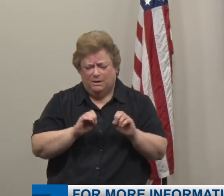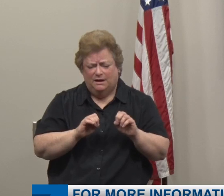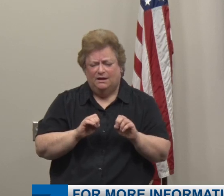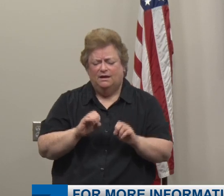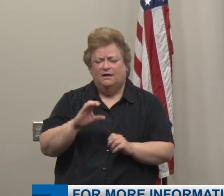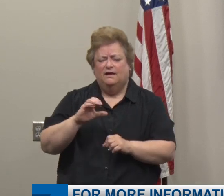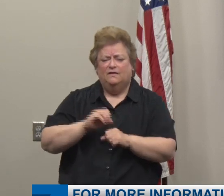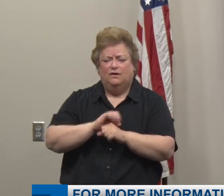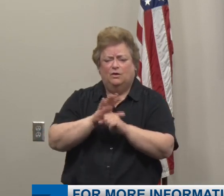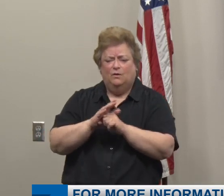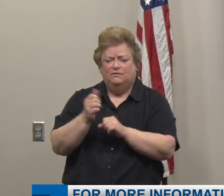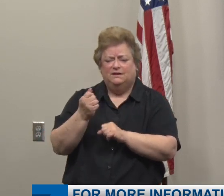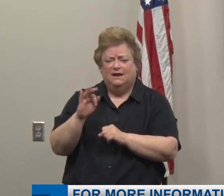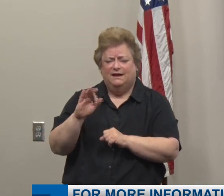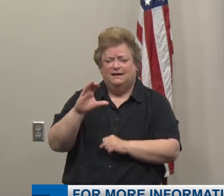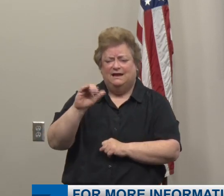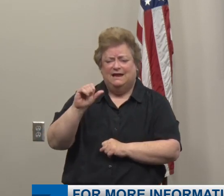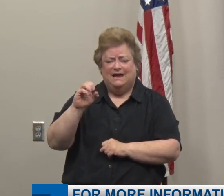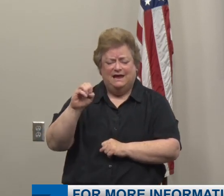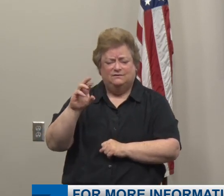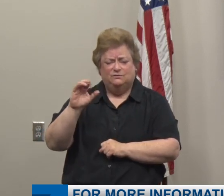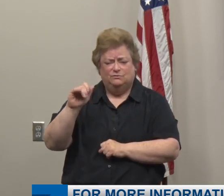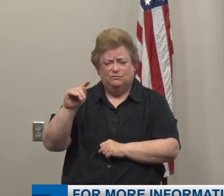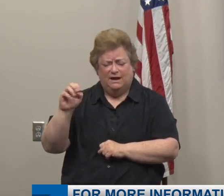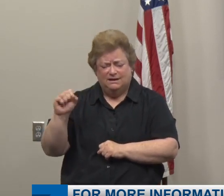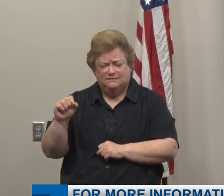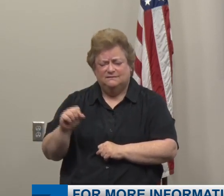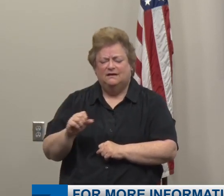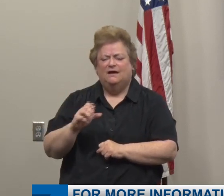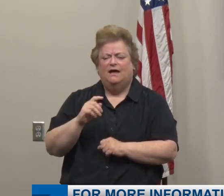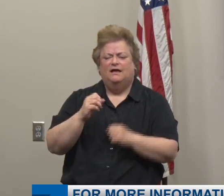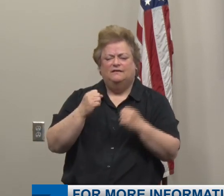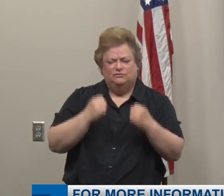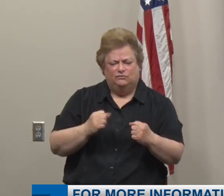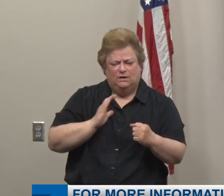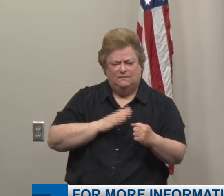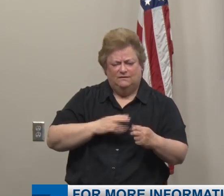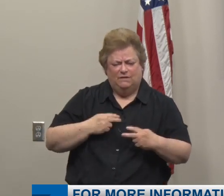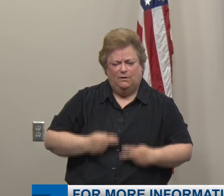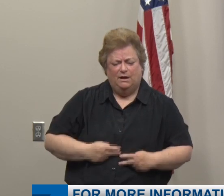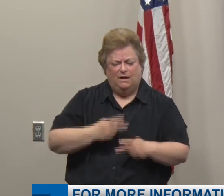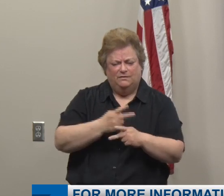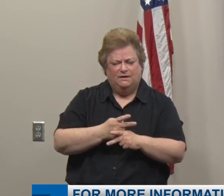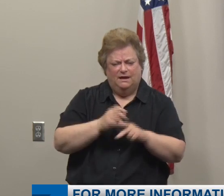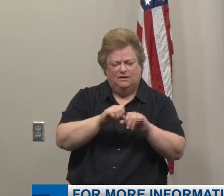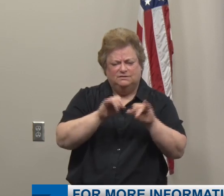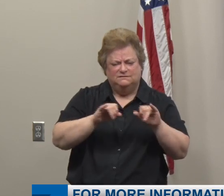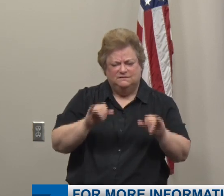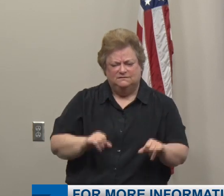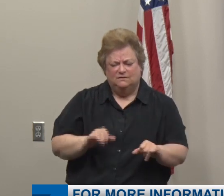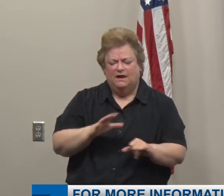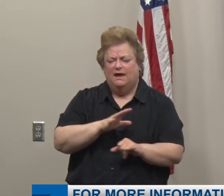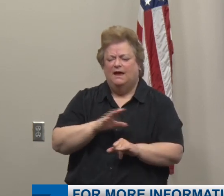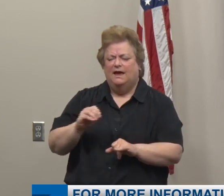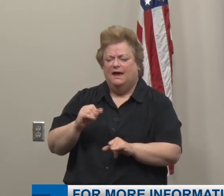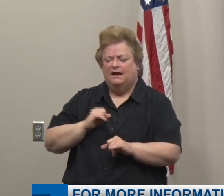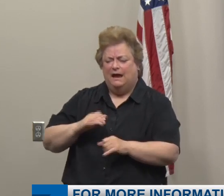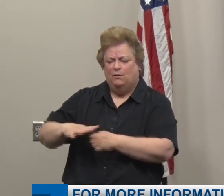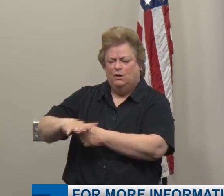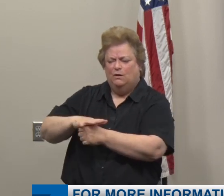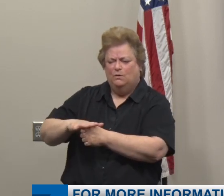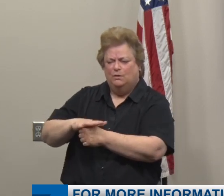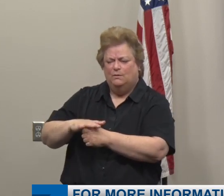our kovat 19 case rates the strength of our health care system and our local public health capacity